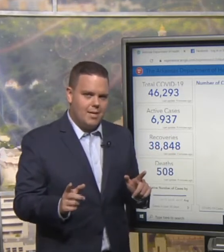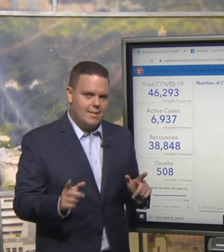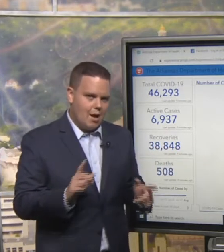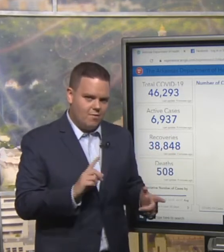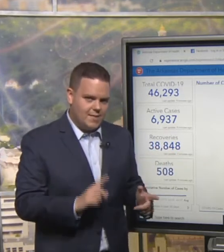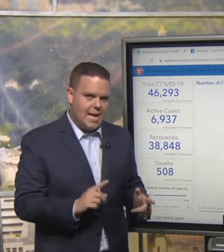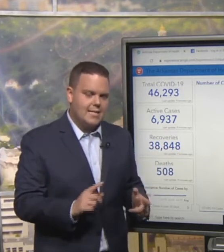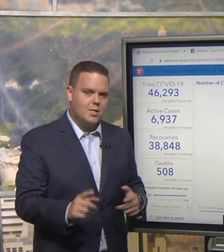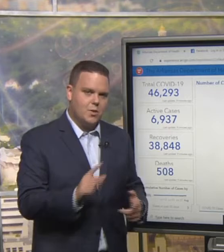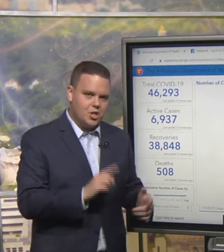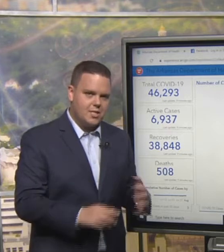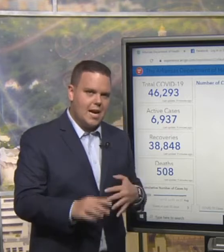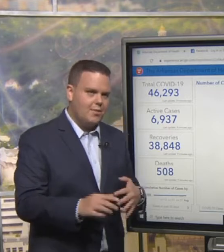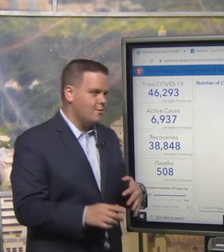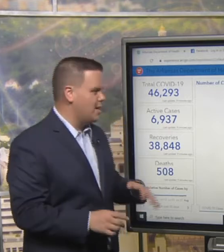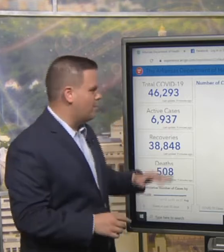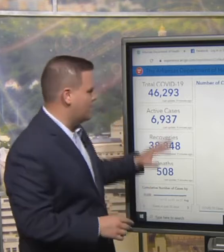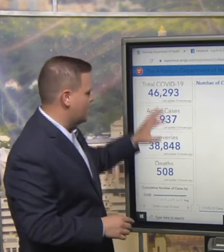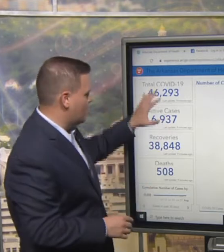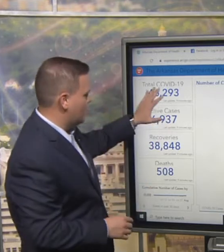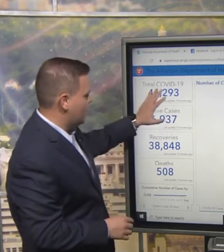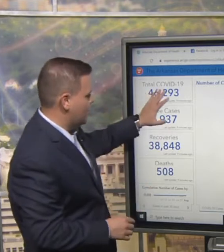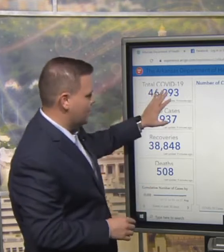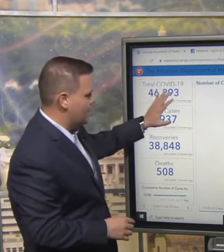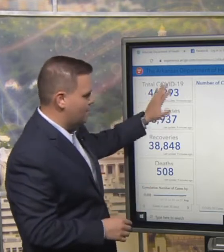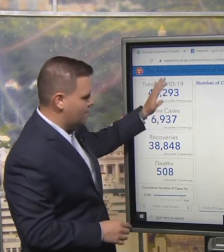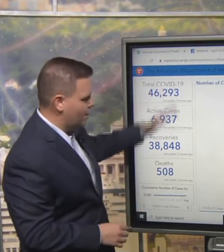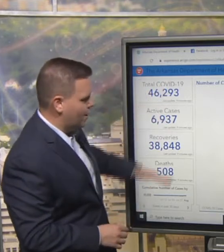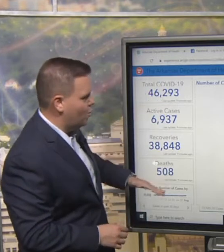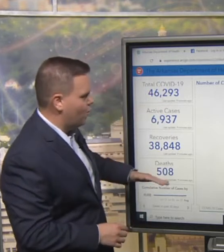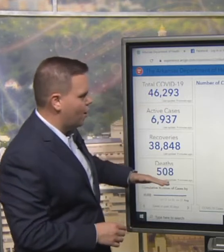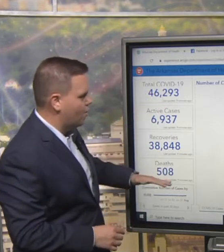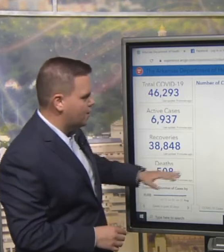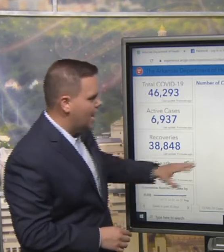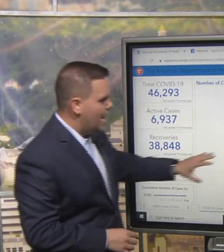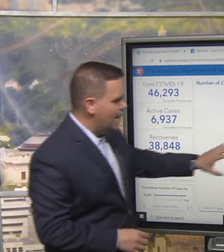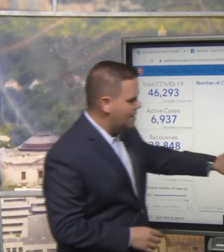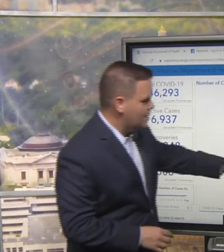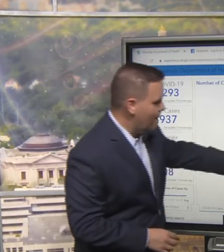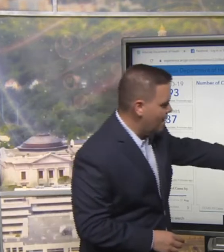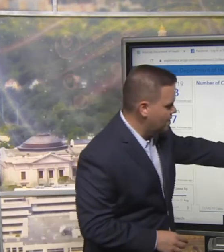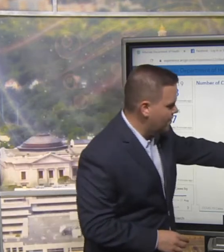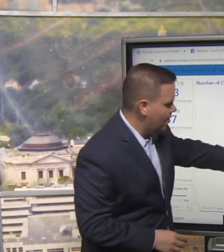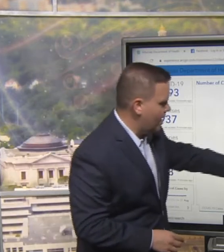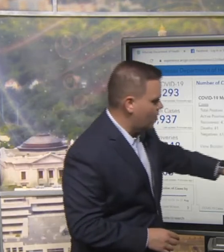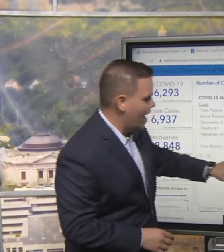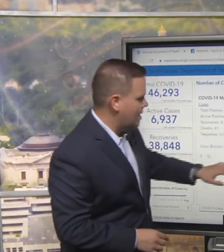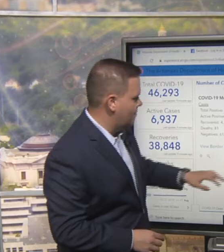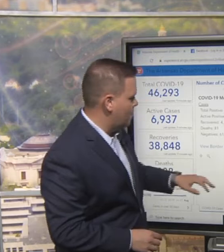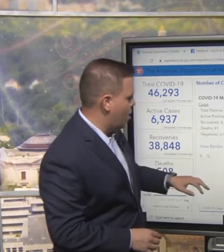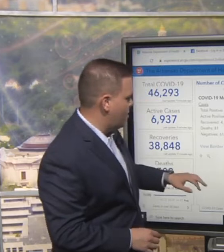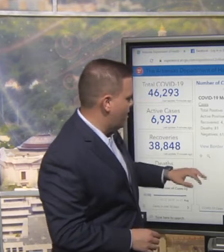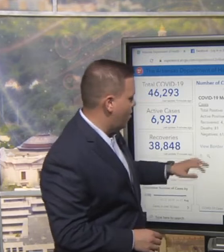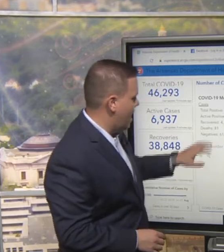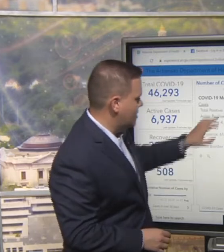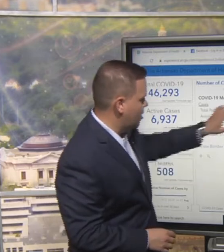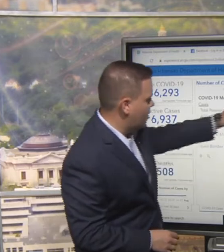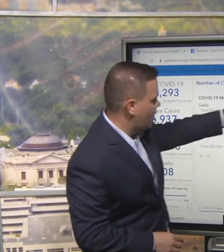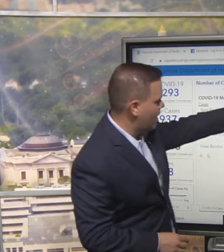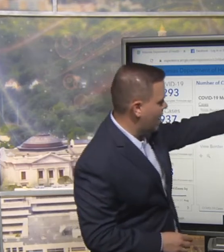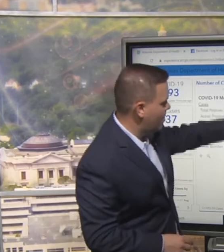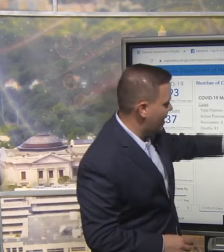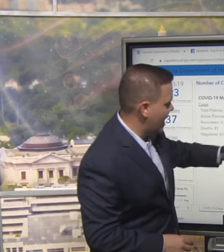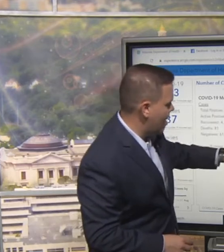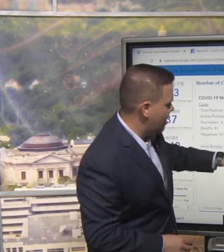map is out of date since we just got those numbers. These were yesterday's numbers, so ignore those. This map is very interactive. The Department of Health has it. You